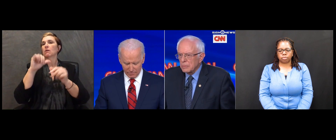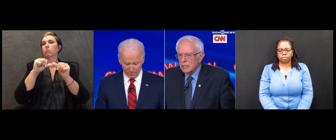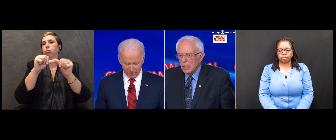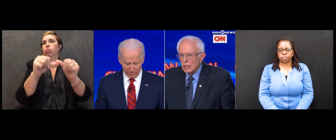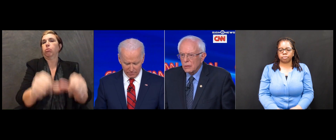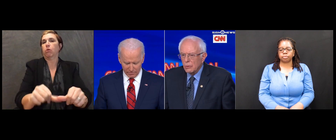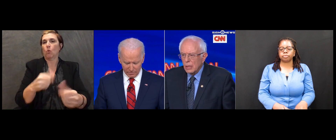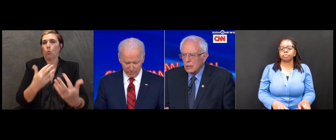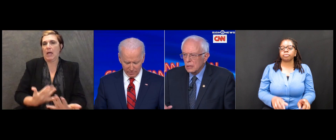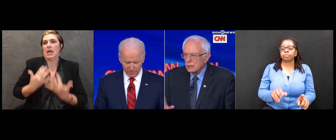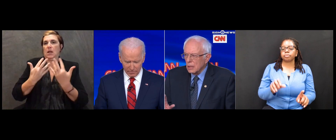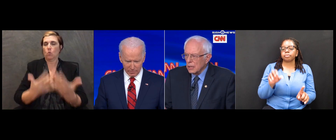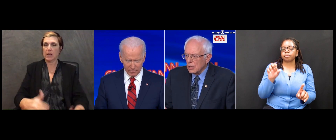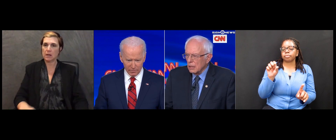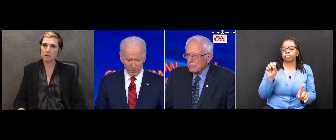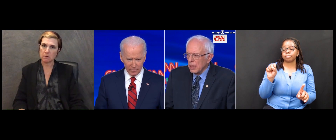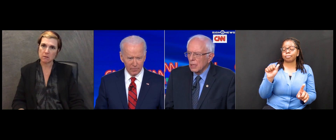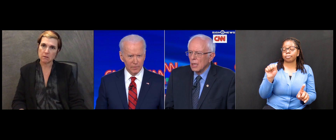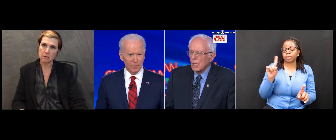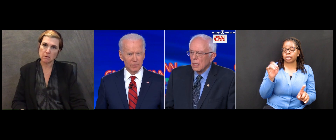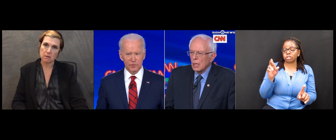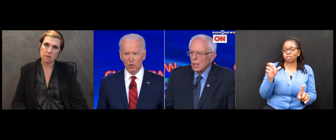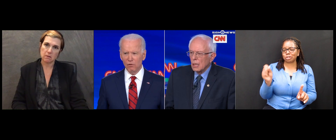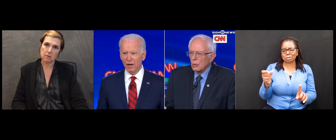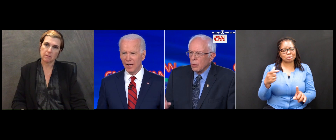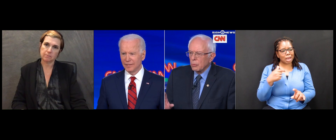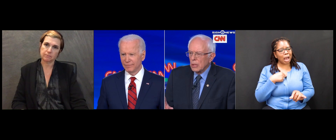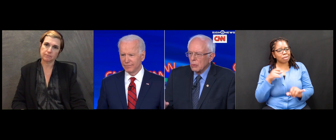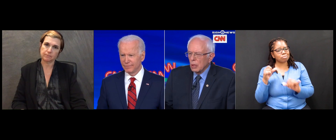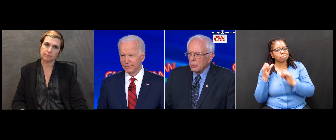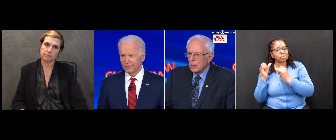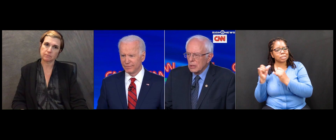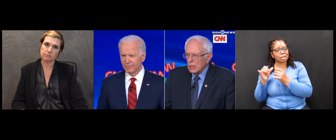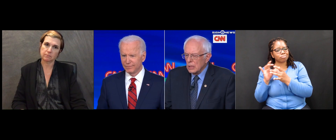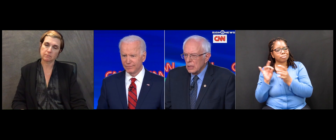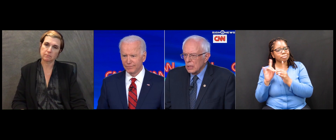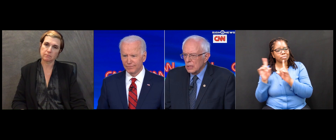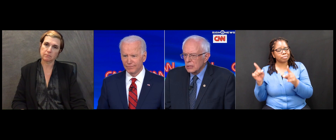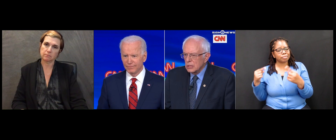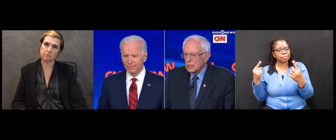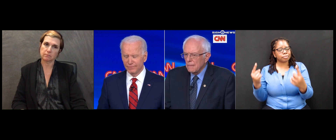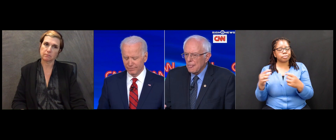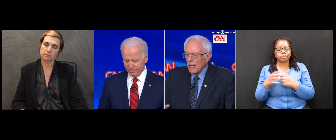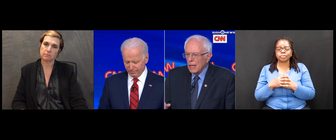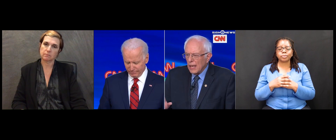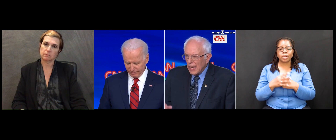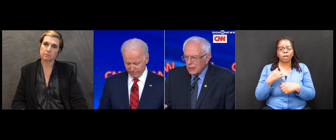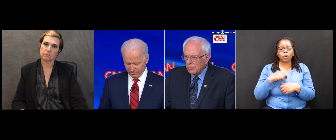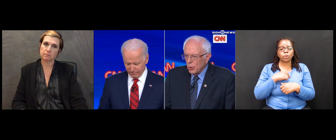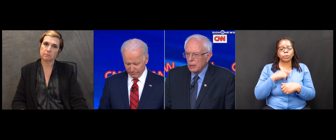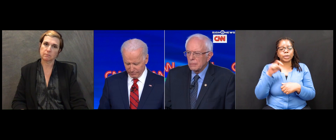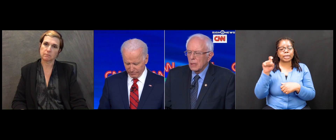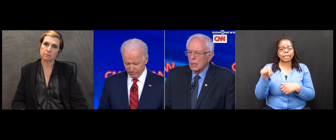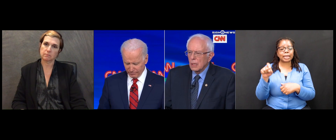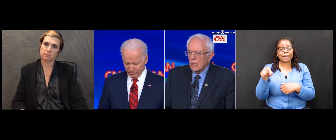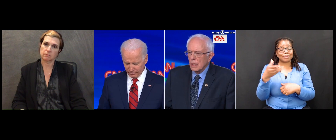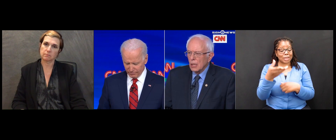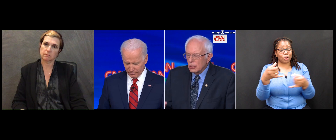of what I've been saying throughout the entire campaign. So what we need is, at the